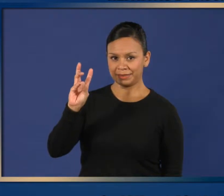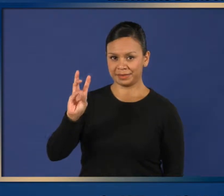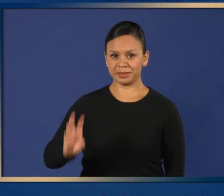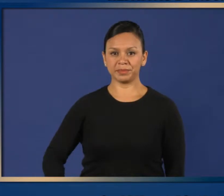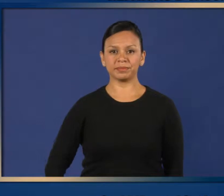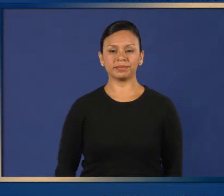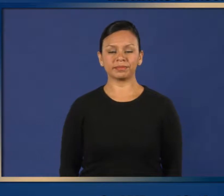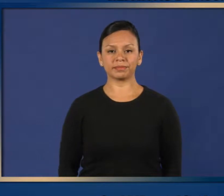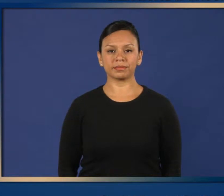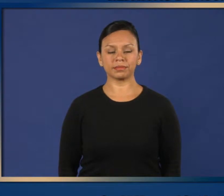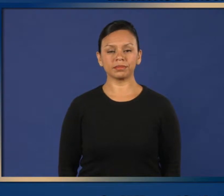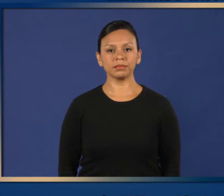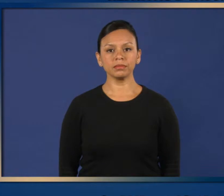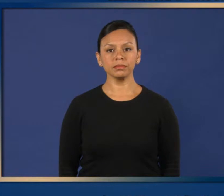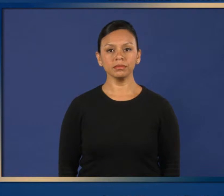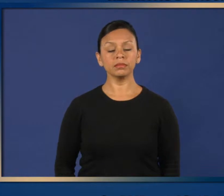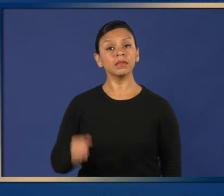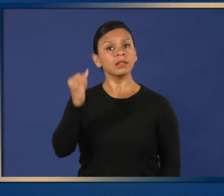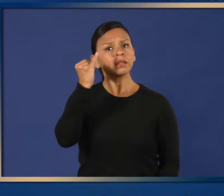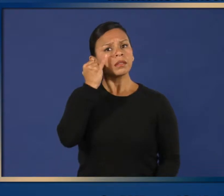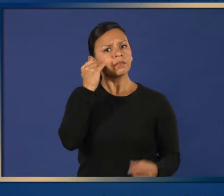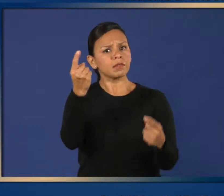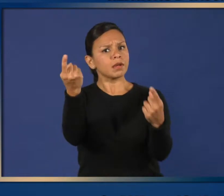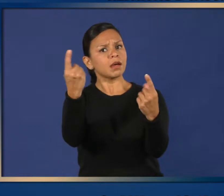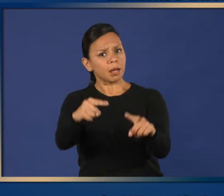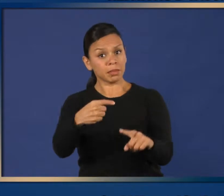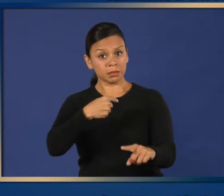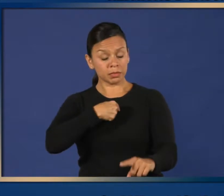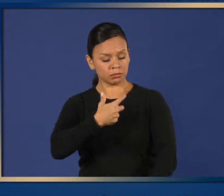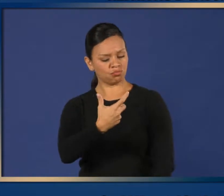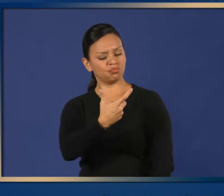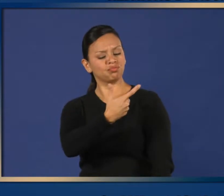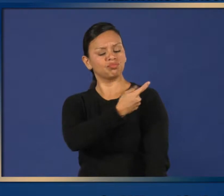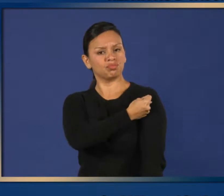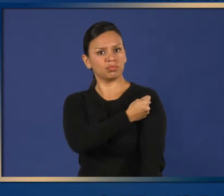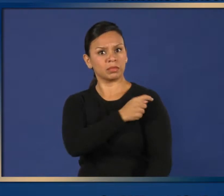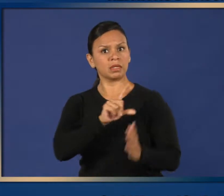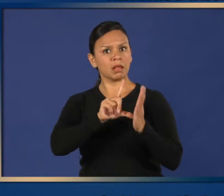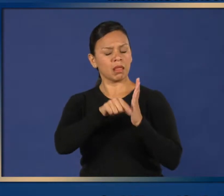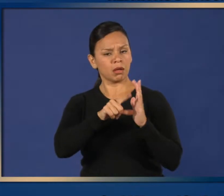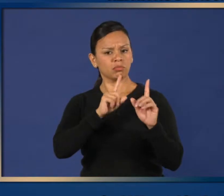Six. What if there is a moderate or severe reaction?